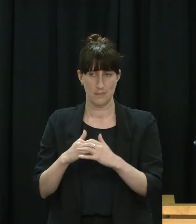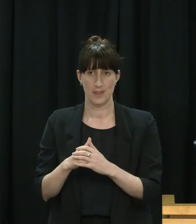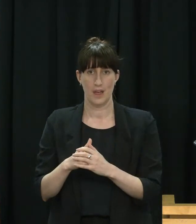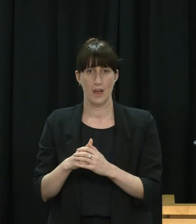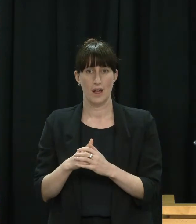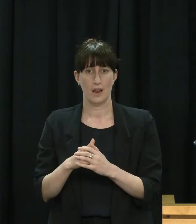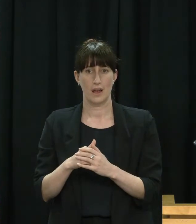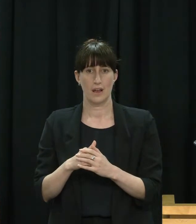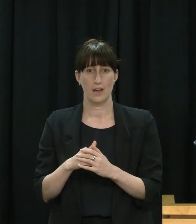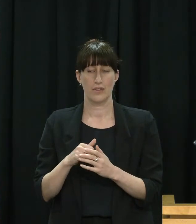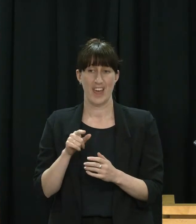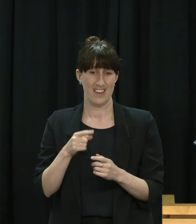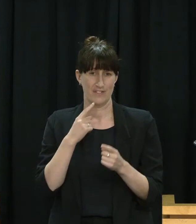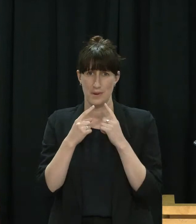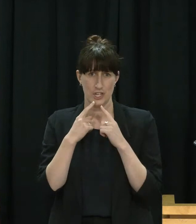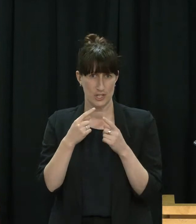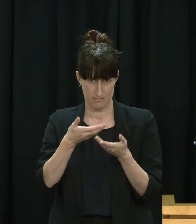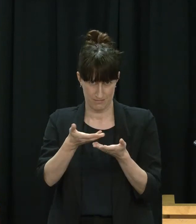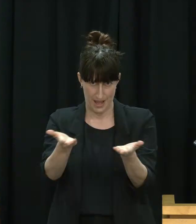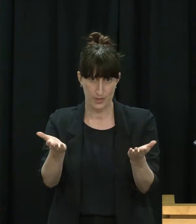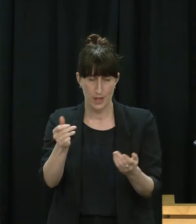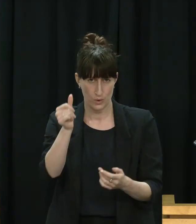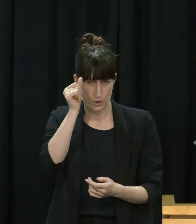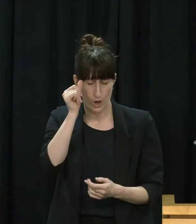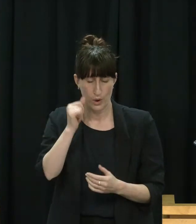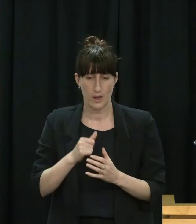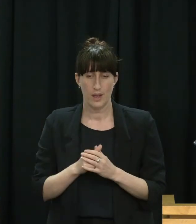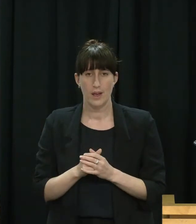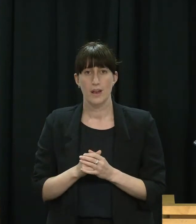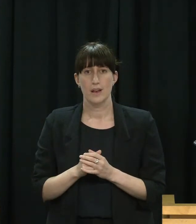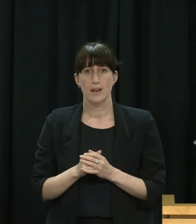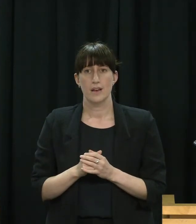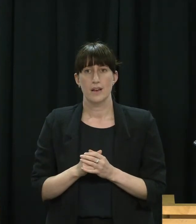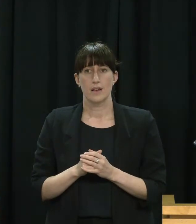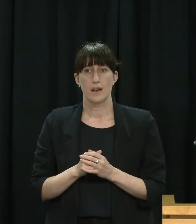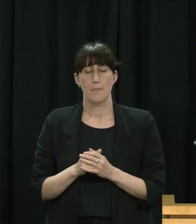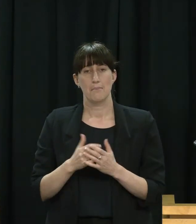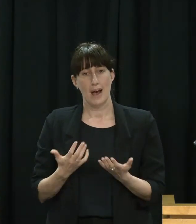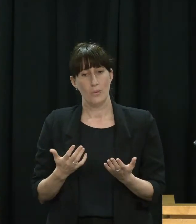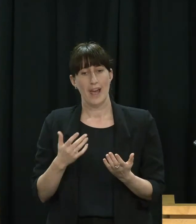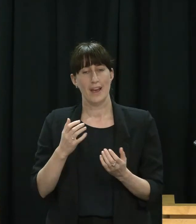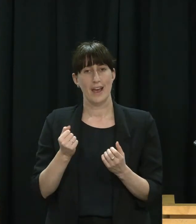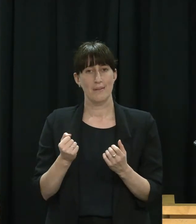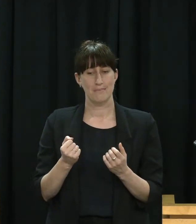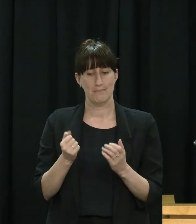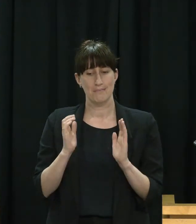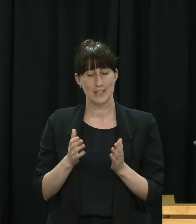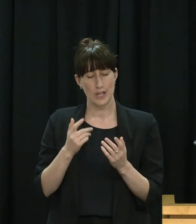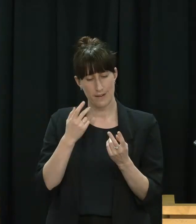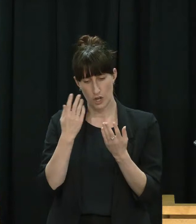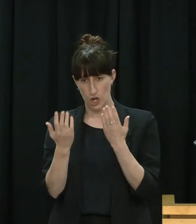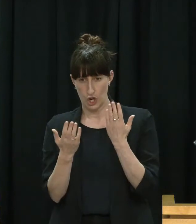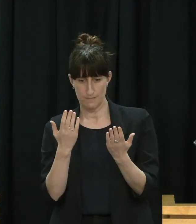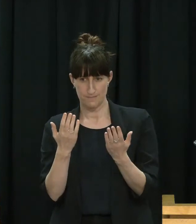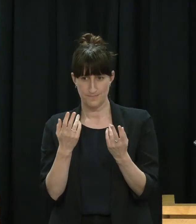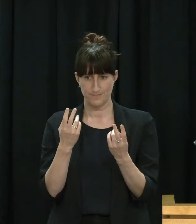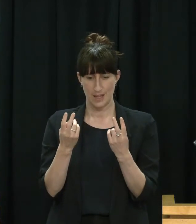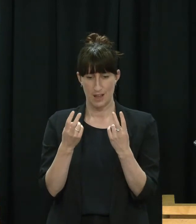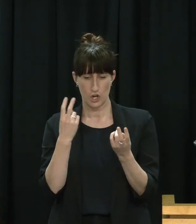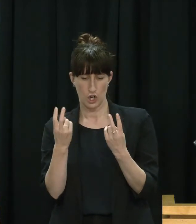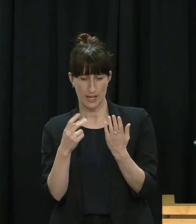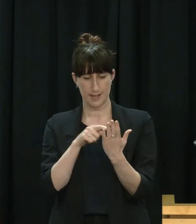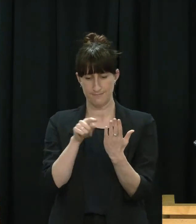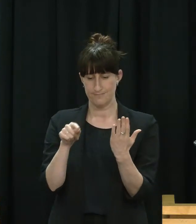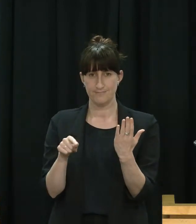so on. We've released that, but there is a degree of needing to look at the evidence as well. Those are broad criteria, and then you